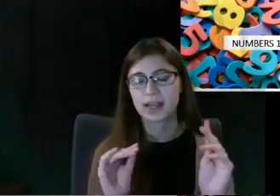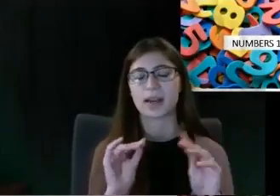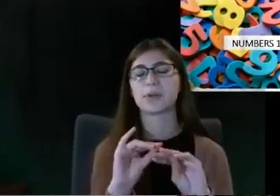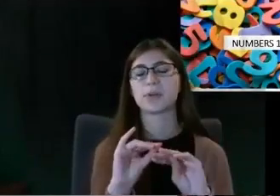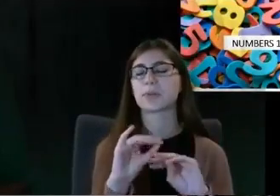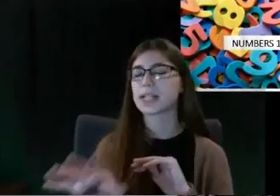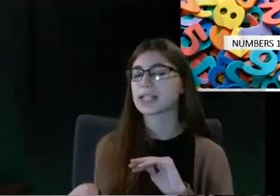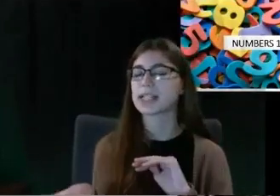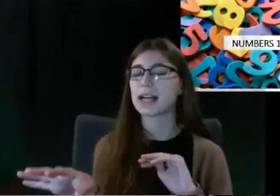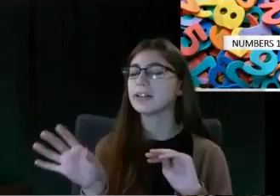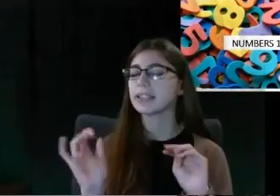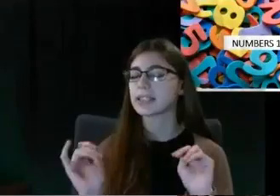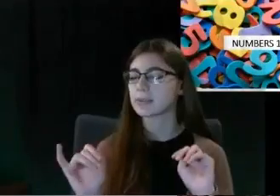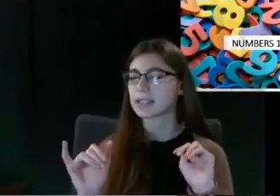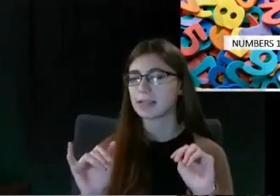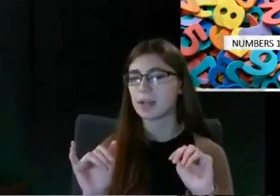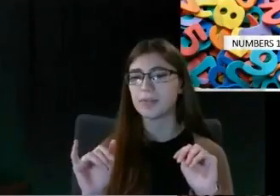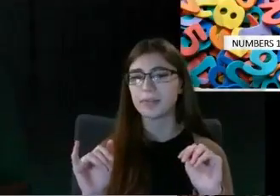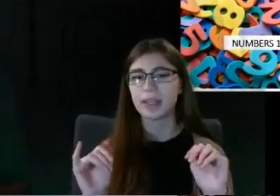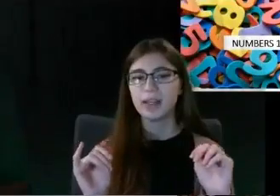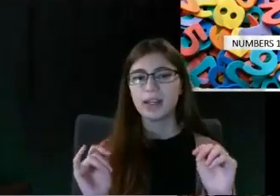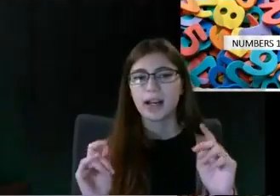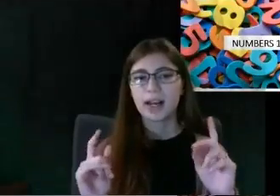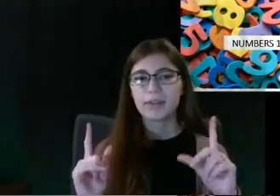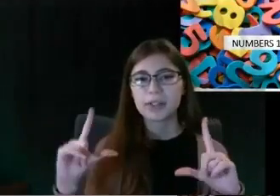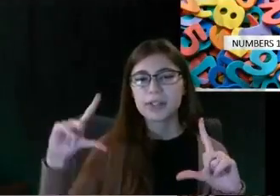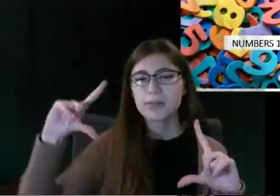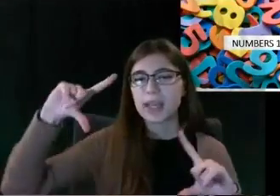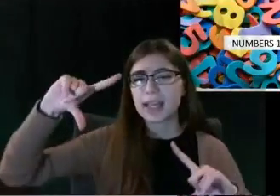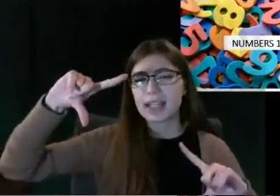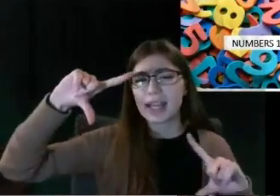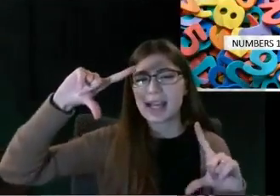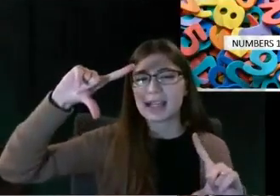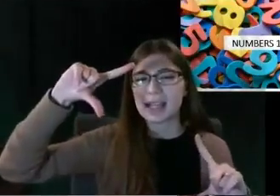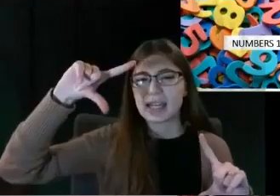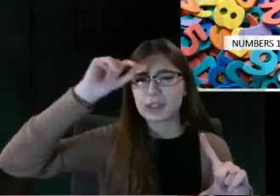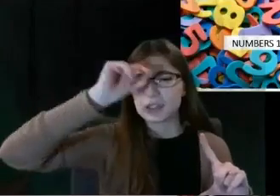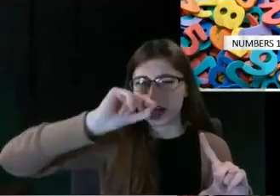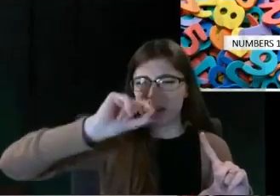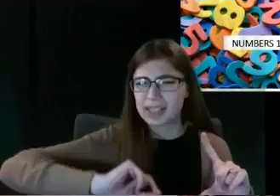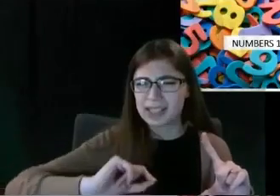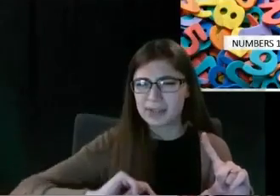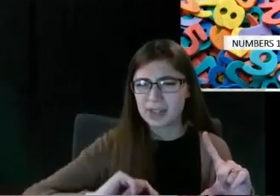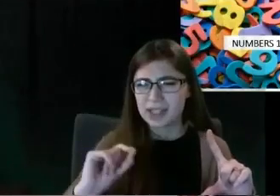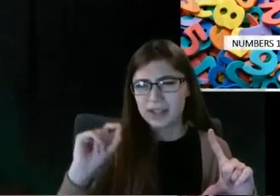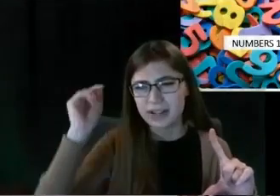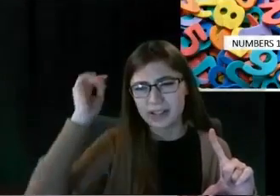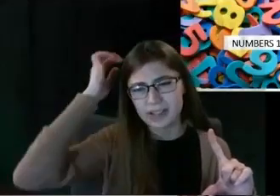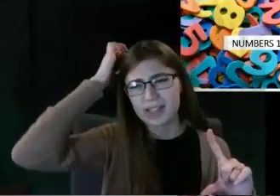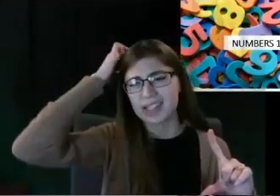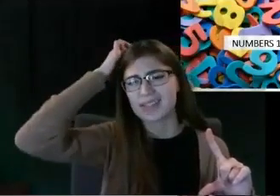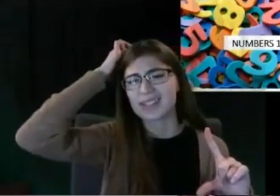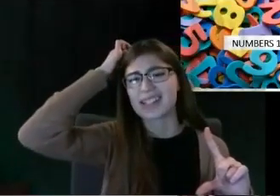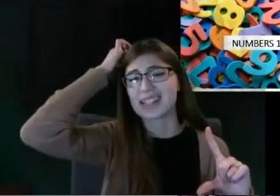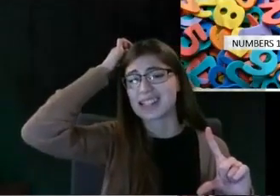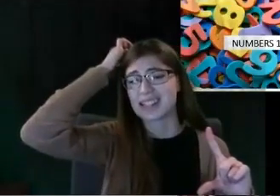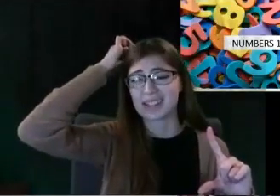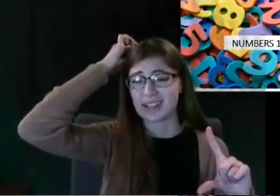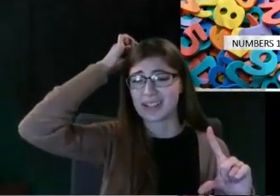will resend out in this week's email. I've also made a checklist of the instructions because I was like, these instructions are